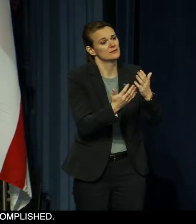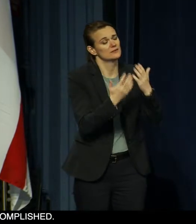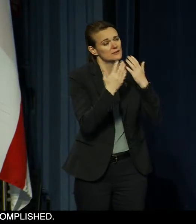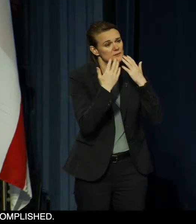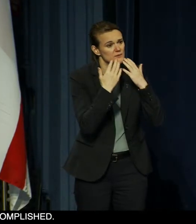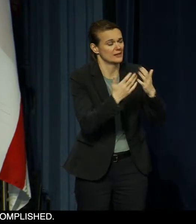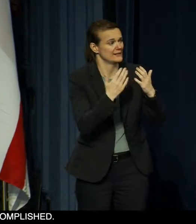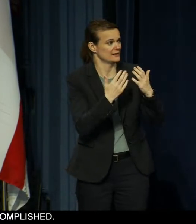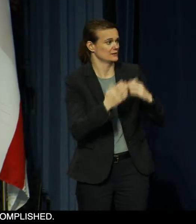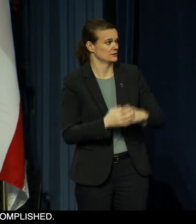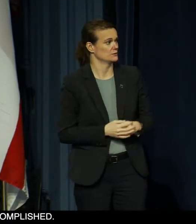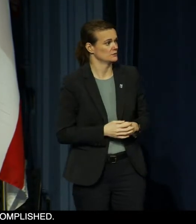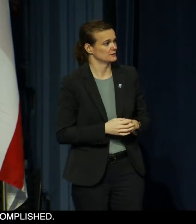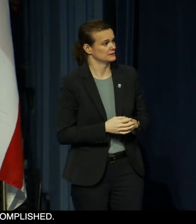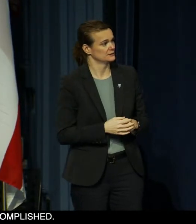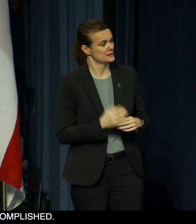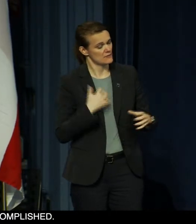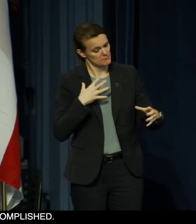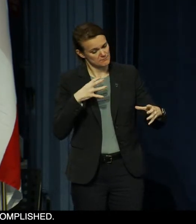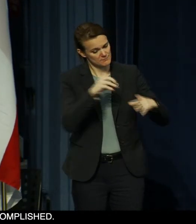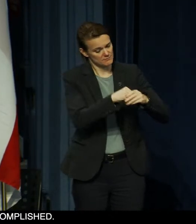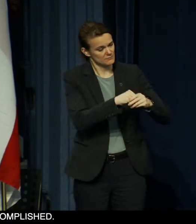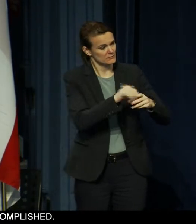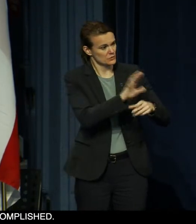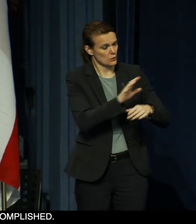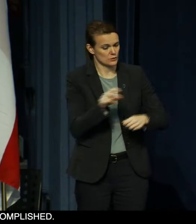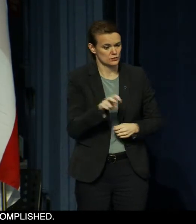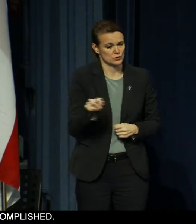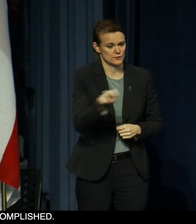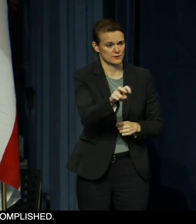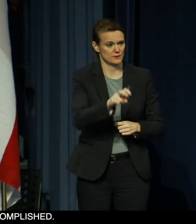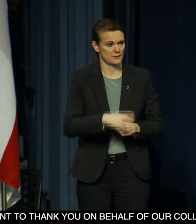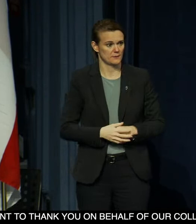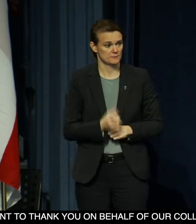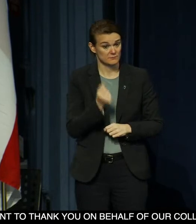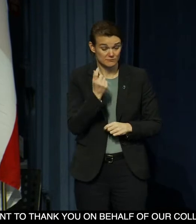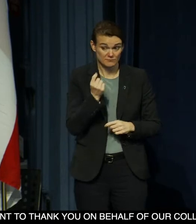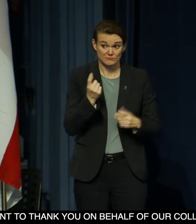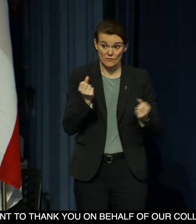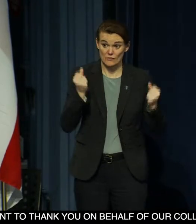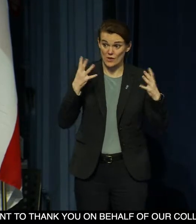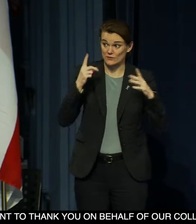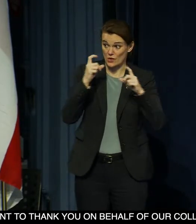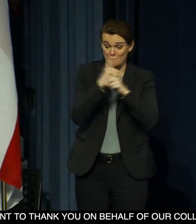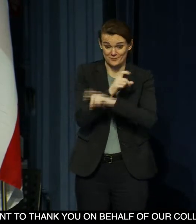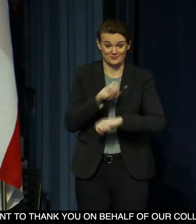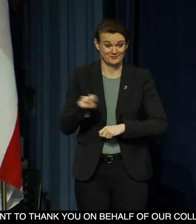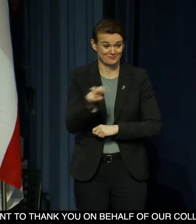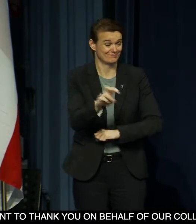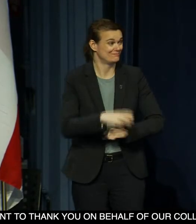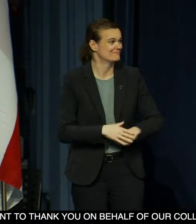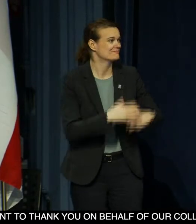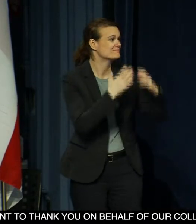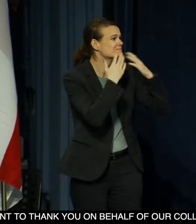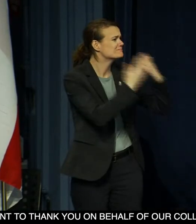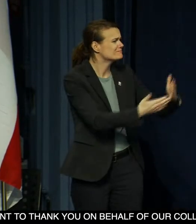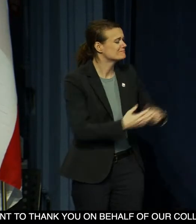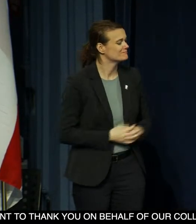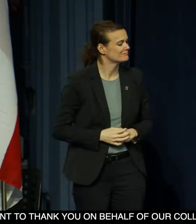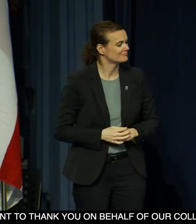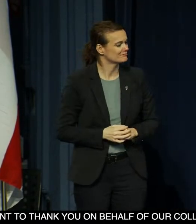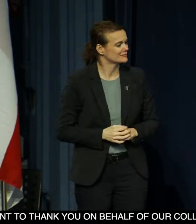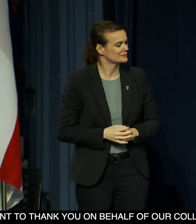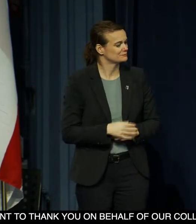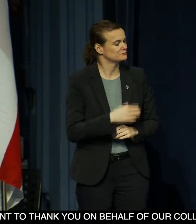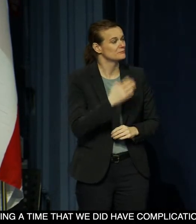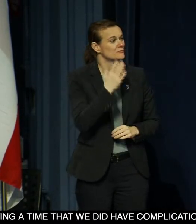for allowing us to be part of your journey during a time that we did have complications, but thank you. And please know that we